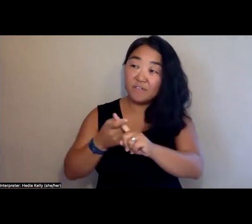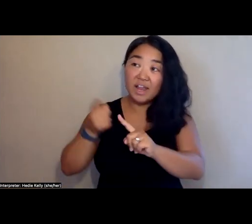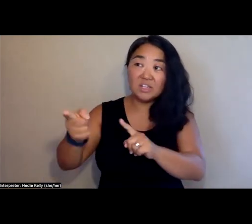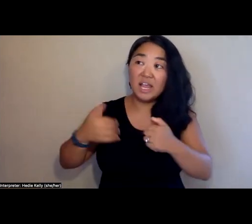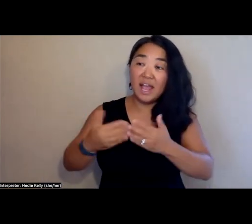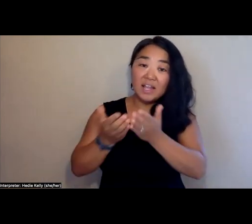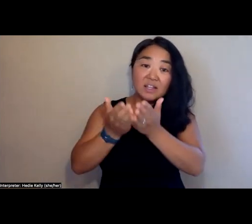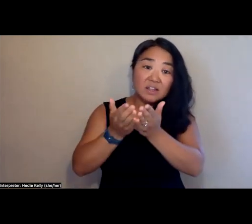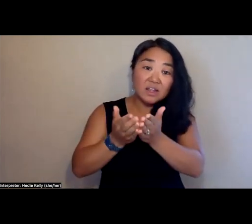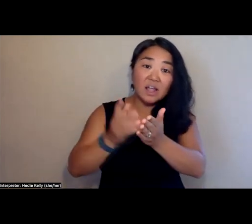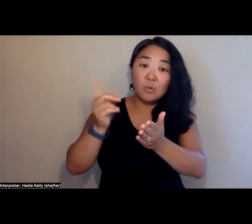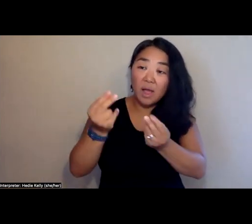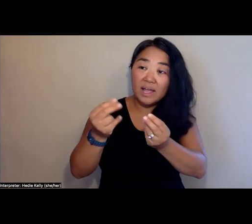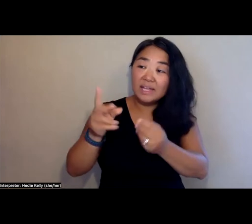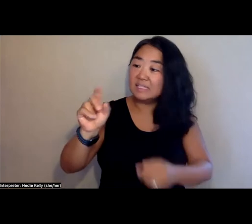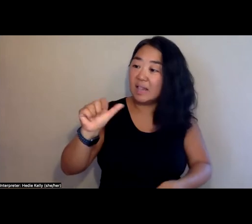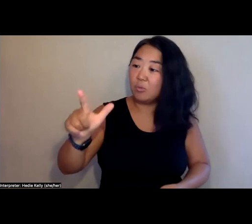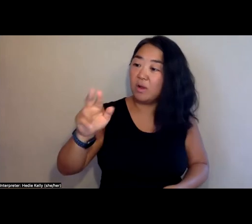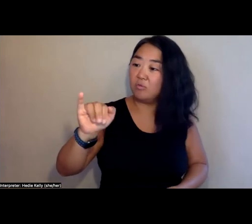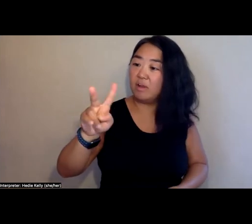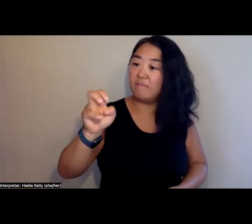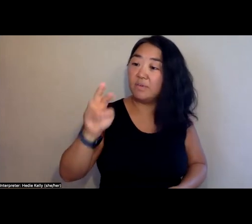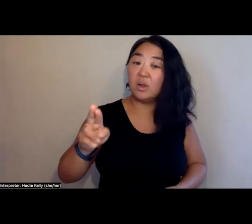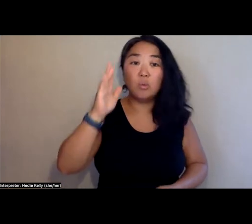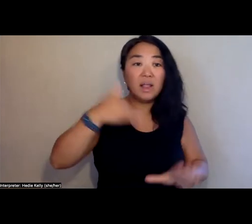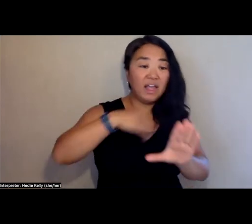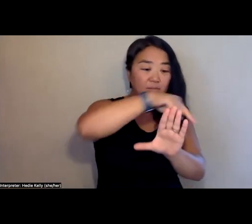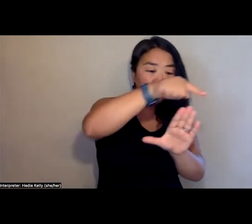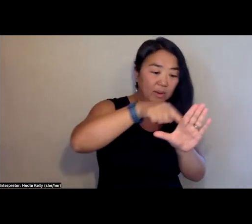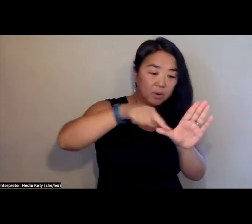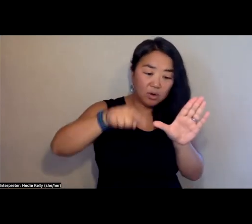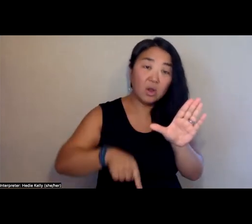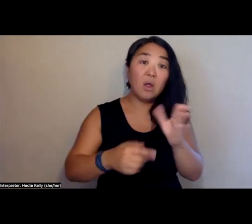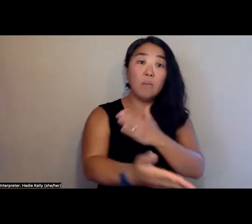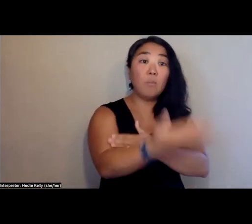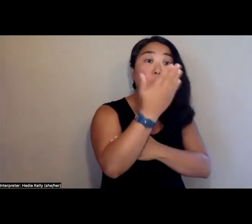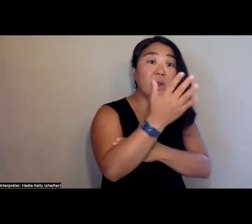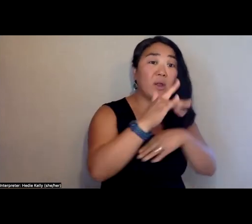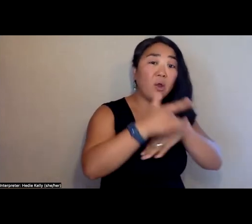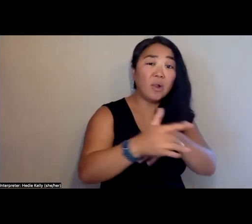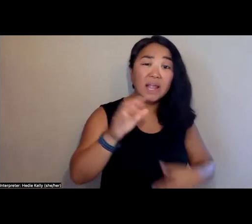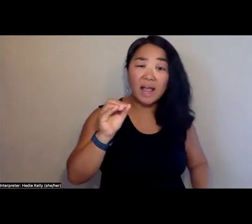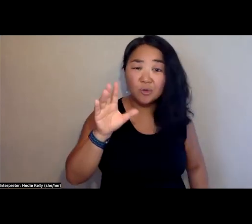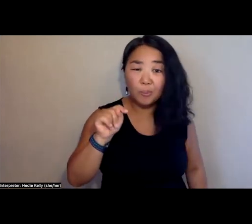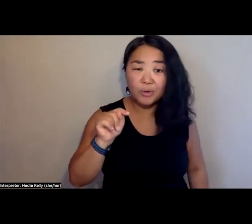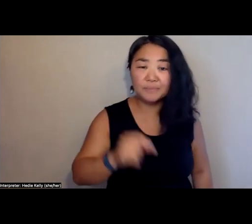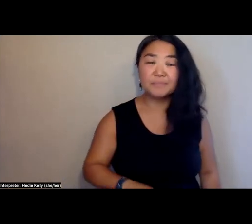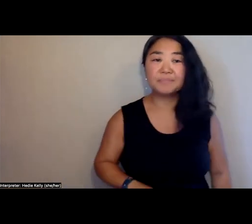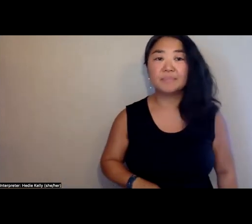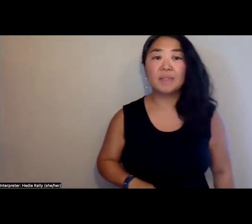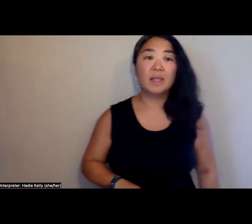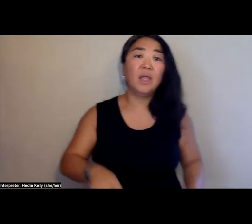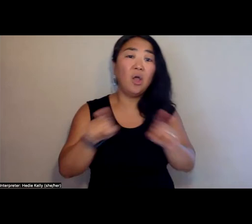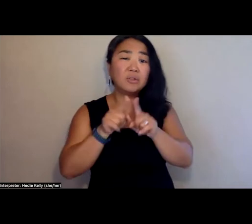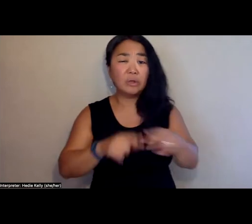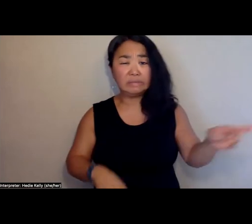River. And it will take us along the perimeter border in the morning in early October. And fingers